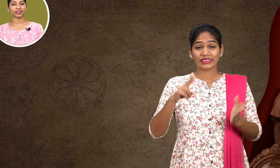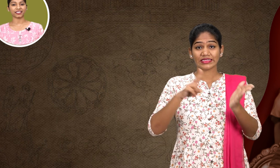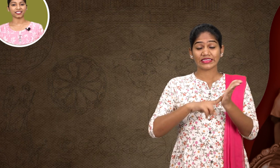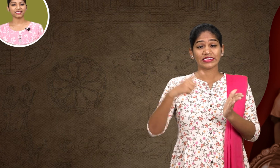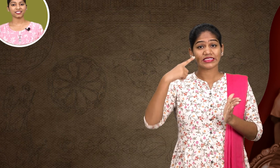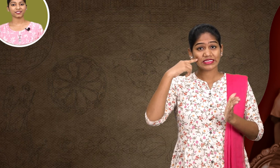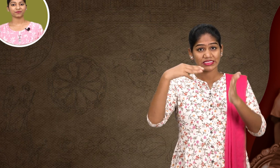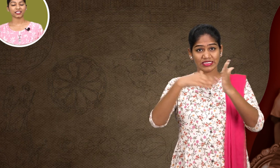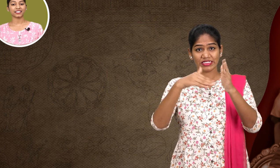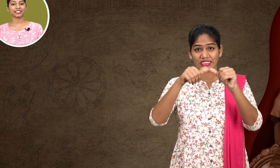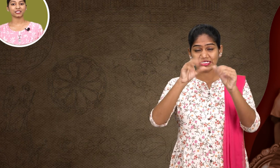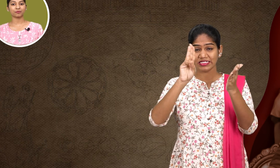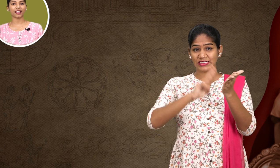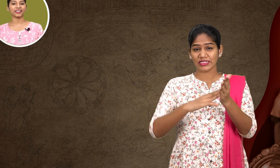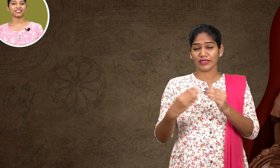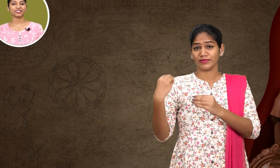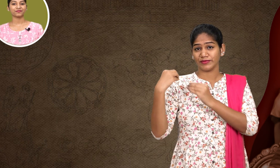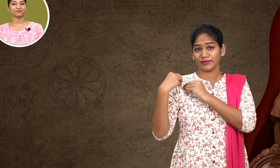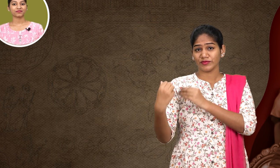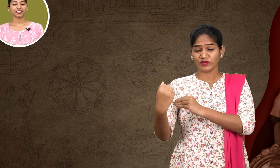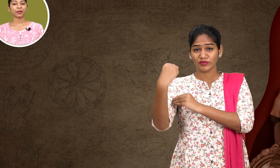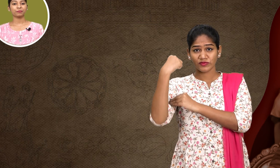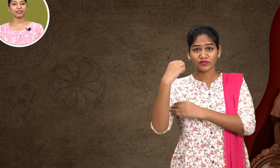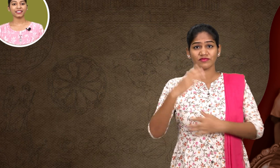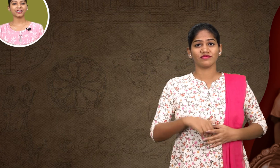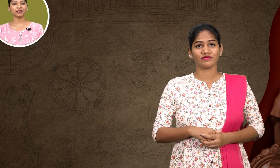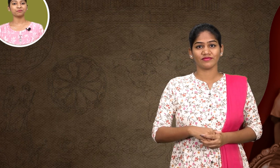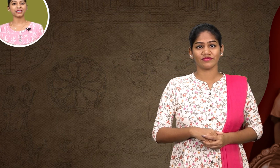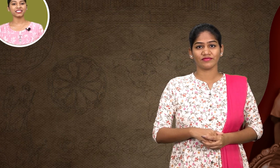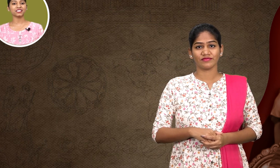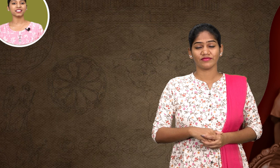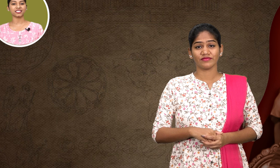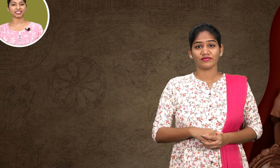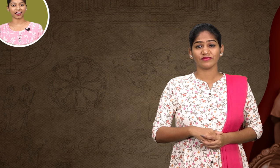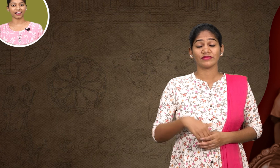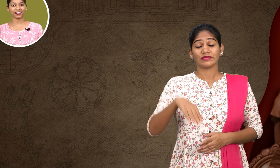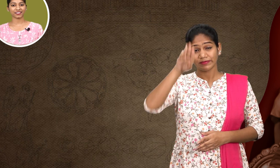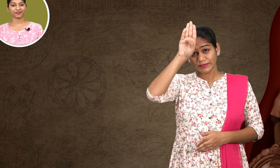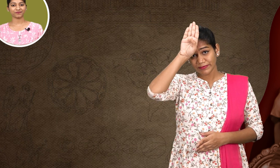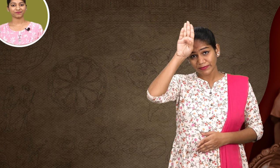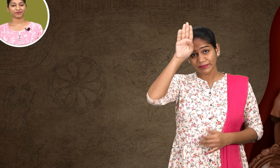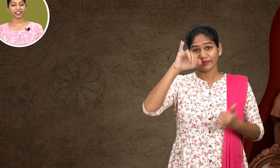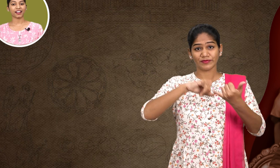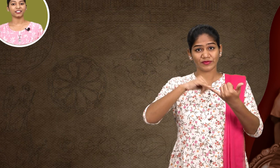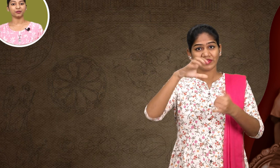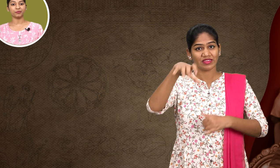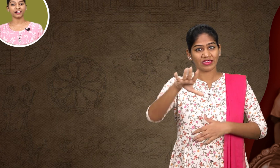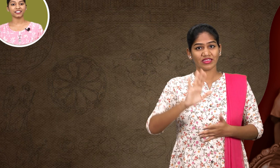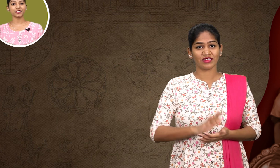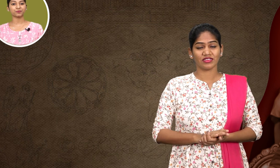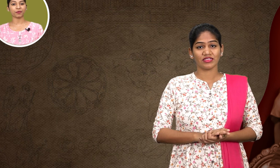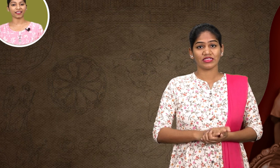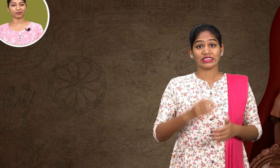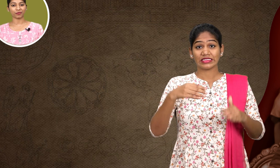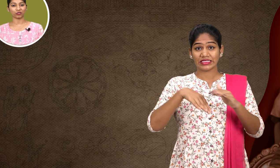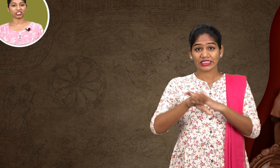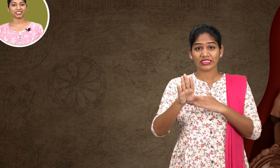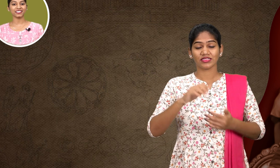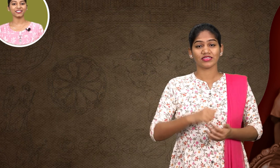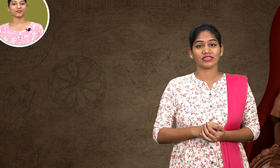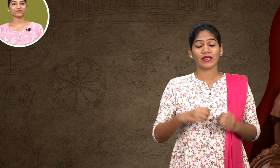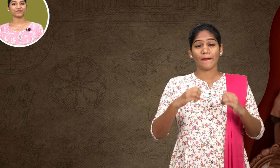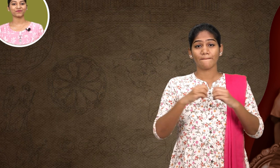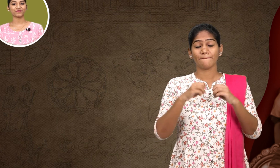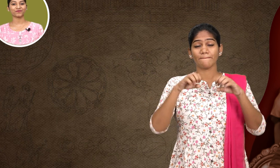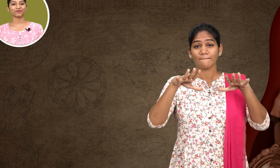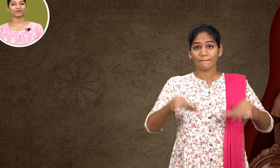Nizam dominions, despite being a princely state under British